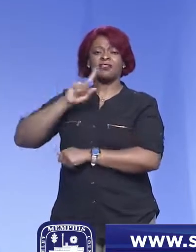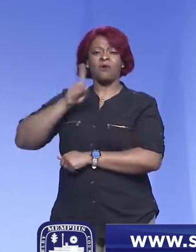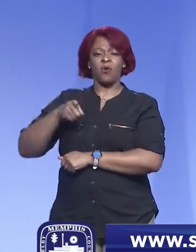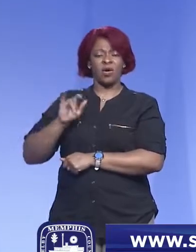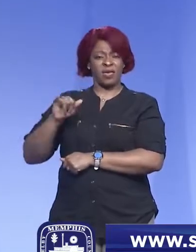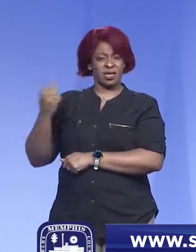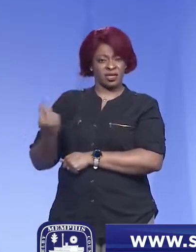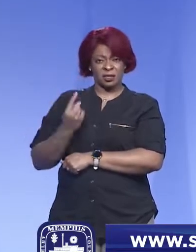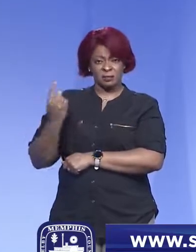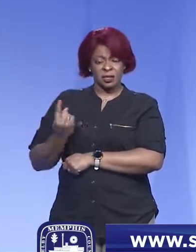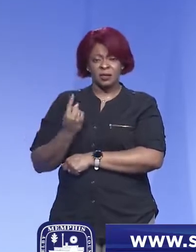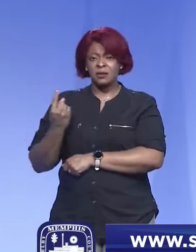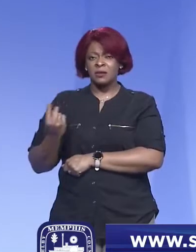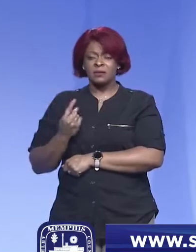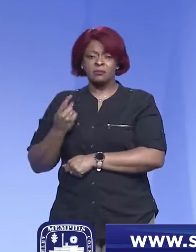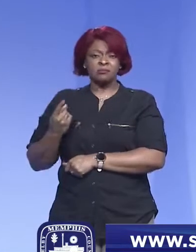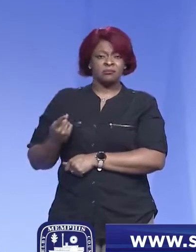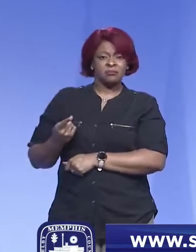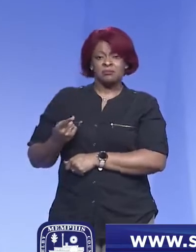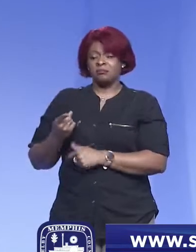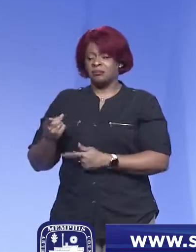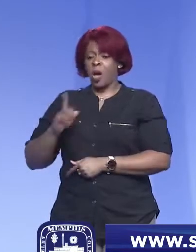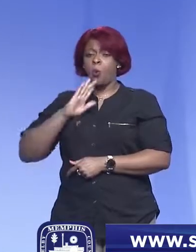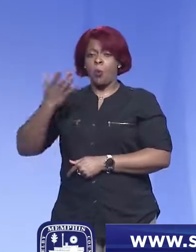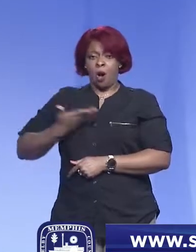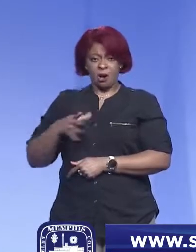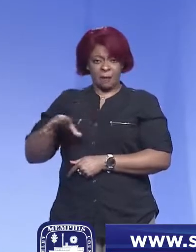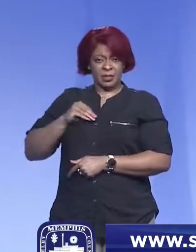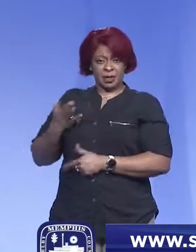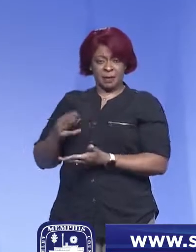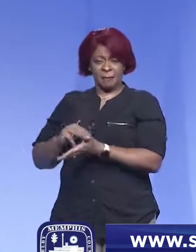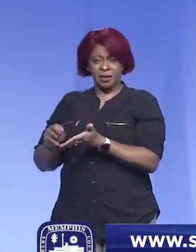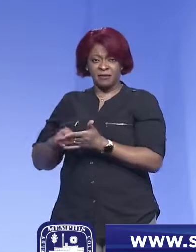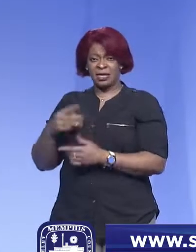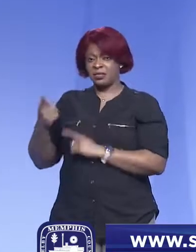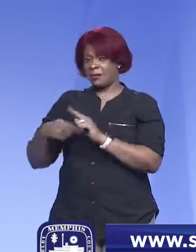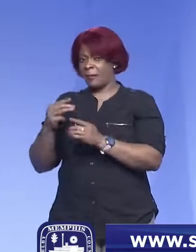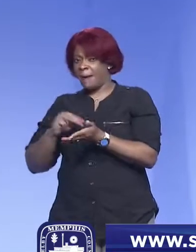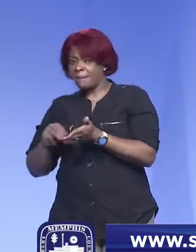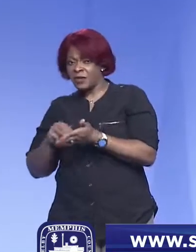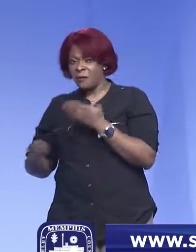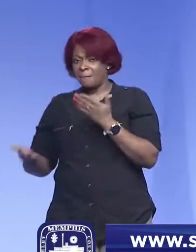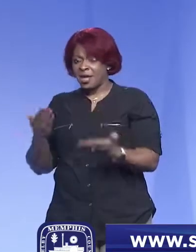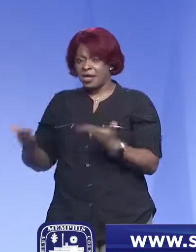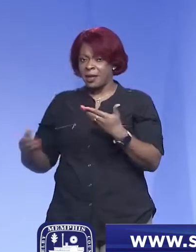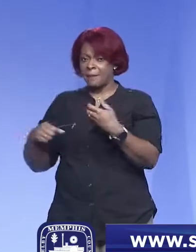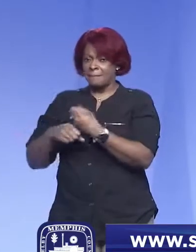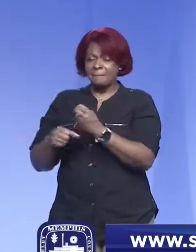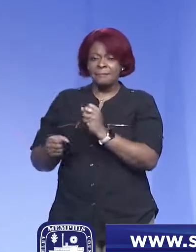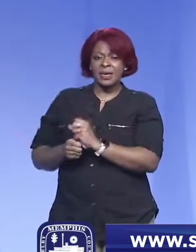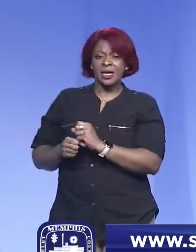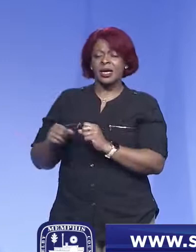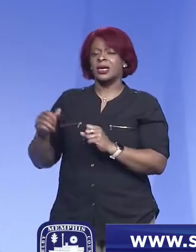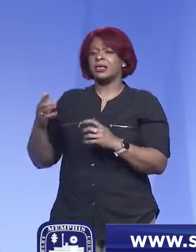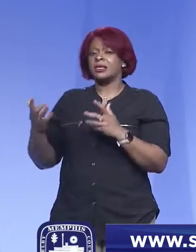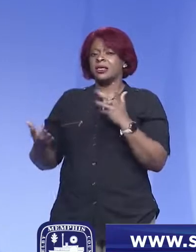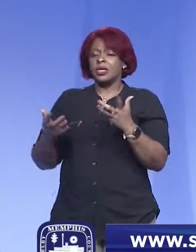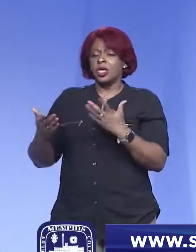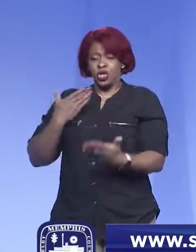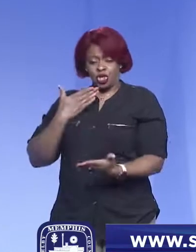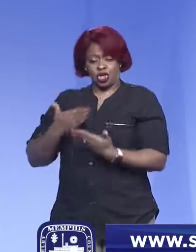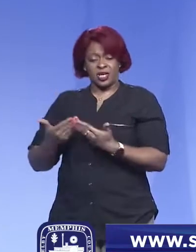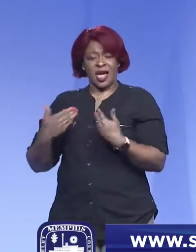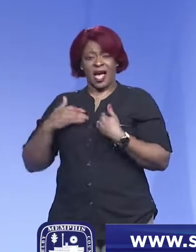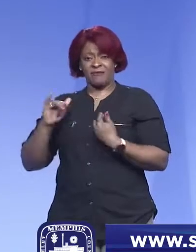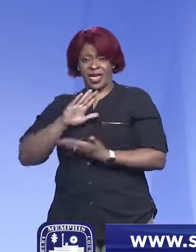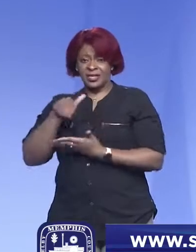that something that you guys would welcome to Memphis? Is there something about Memphis that might make it particularly good to have one of